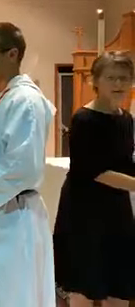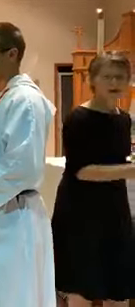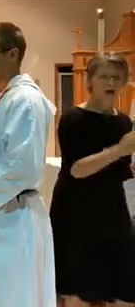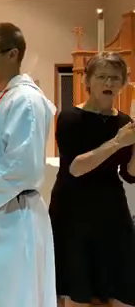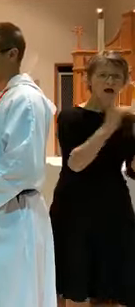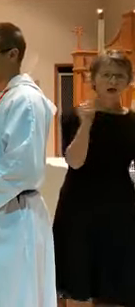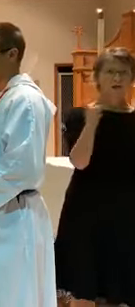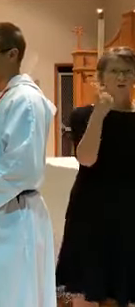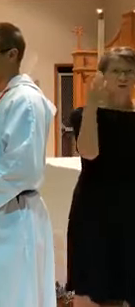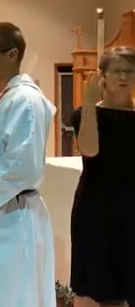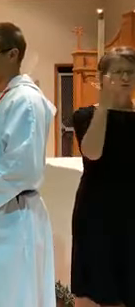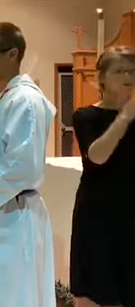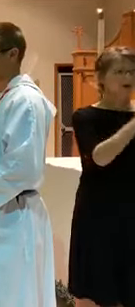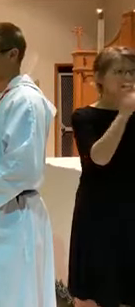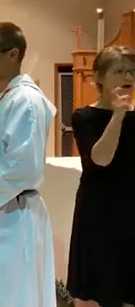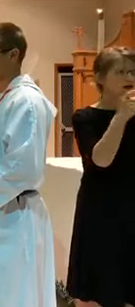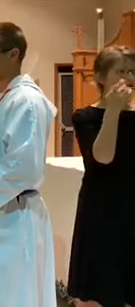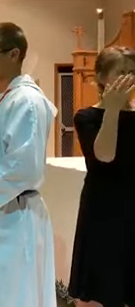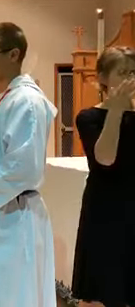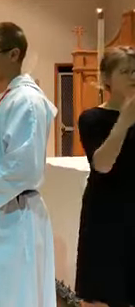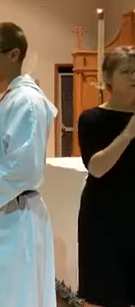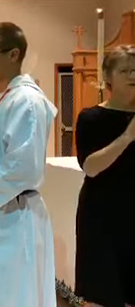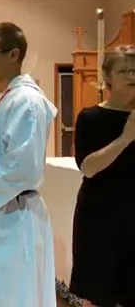Alleluia, alleluia. Alleluia,